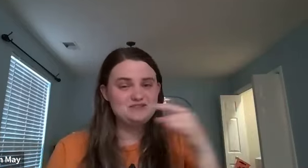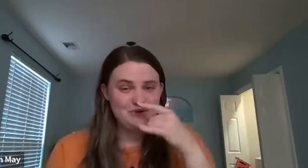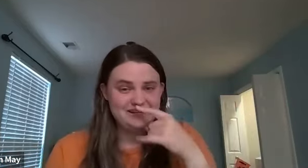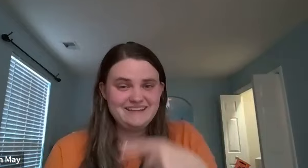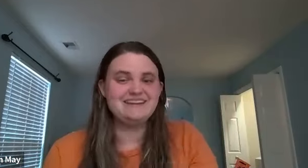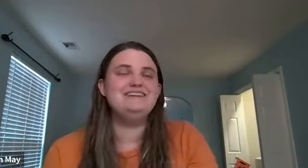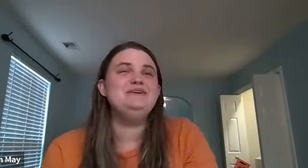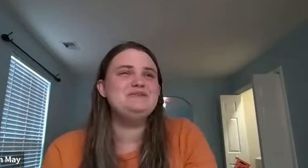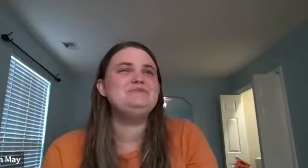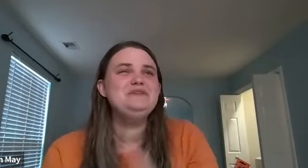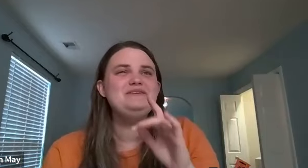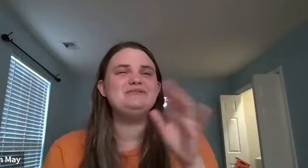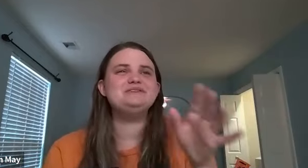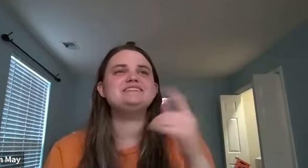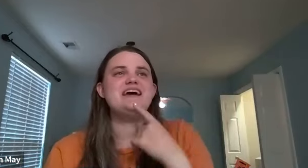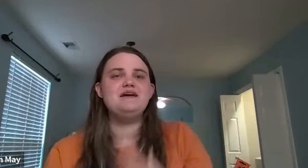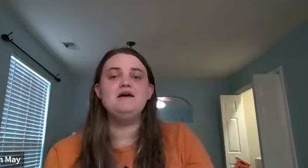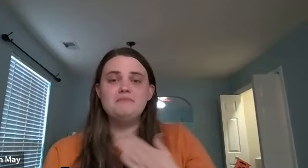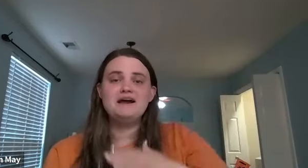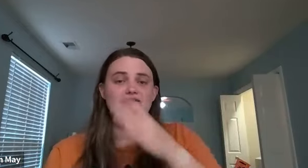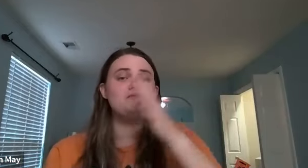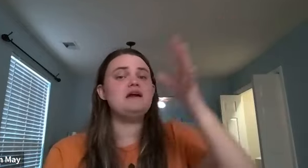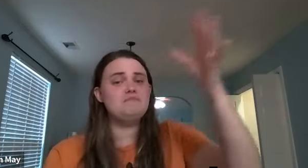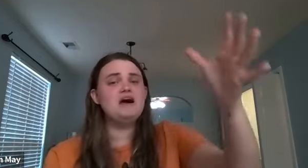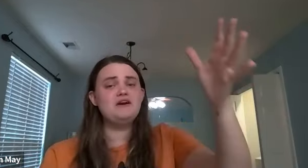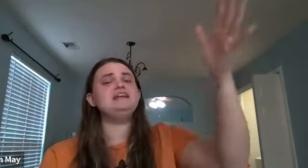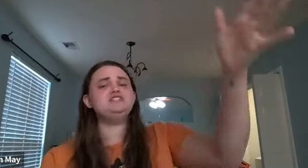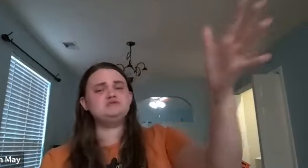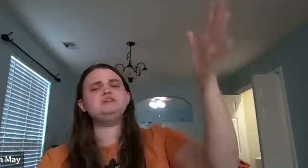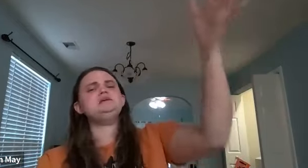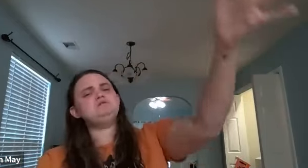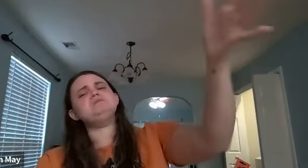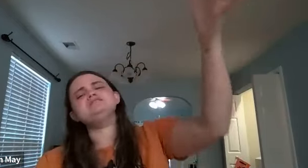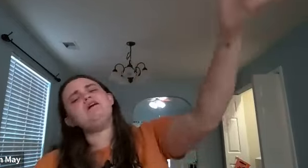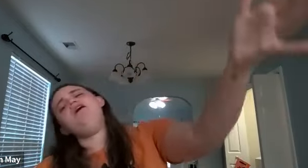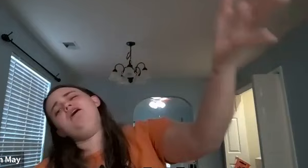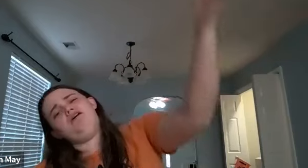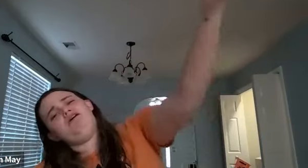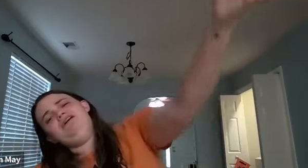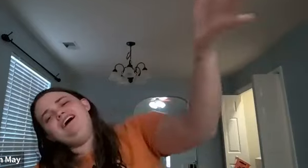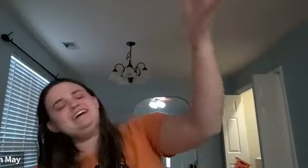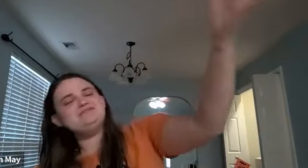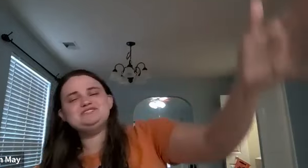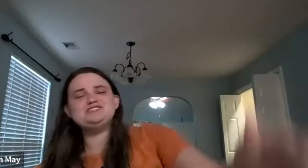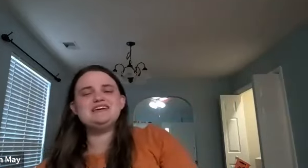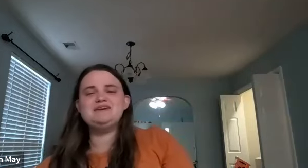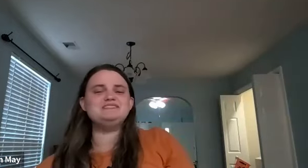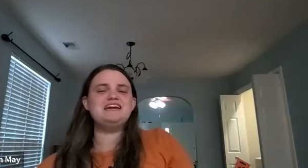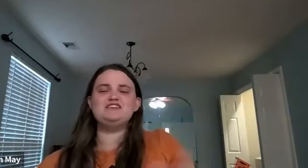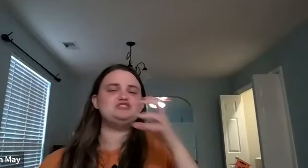this one kid who would say, my grandmother, and he just would keep doing this, like, oh, and it was just like he was saying they're just